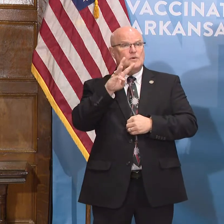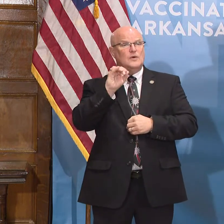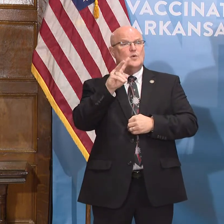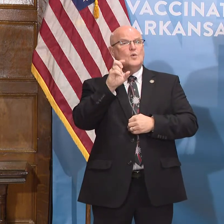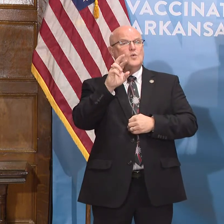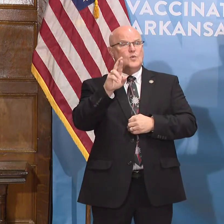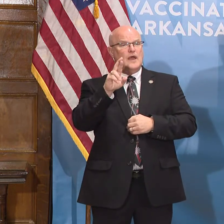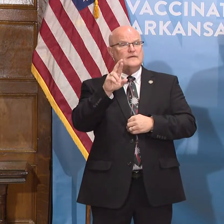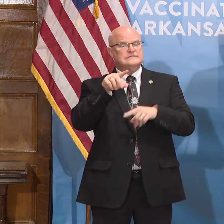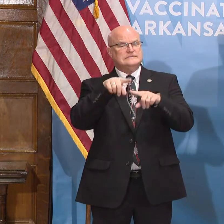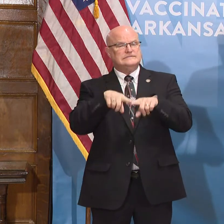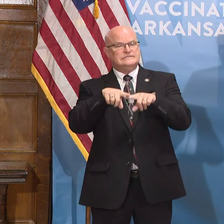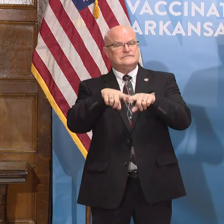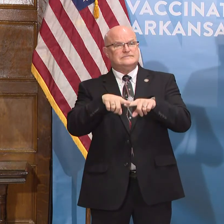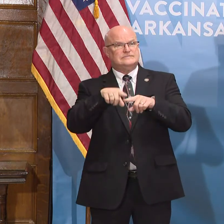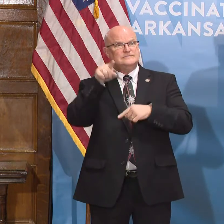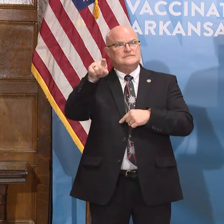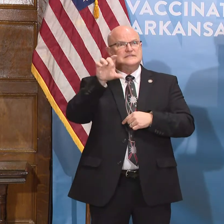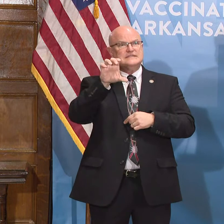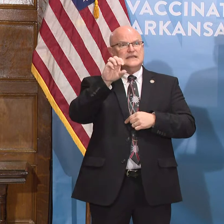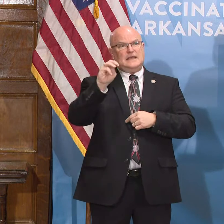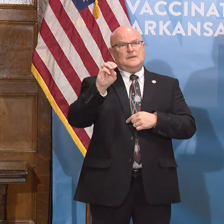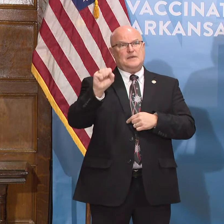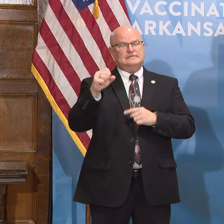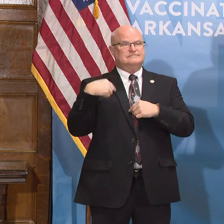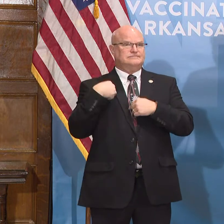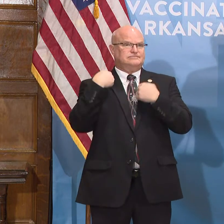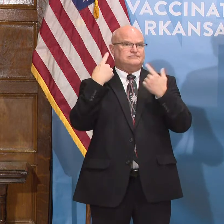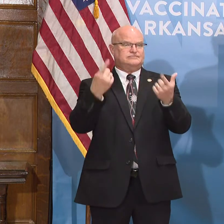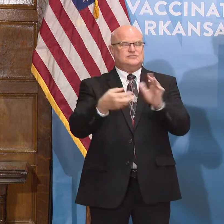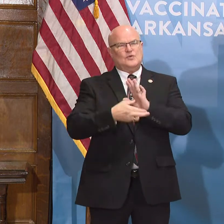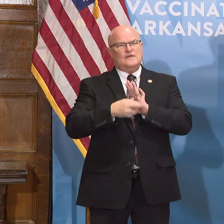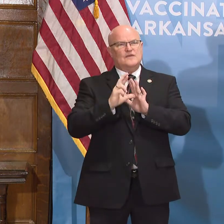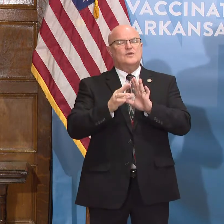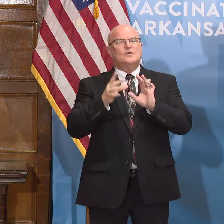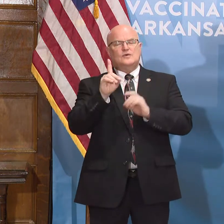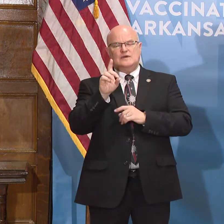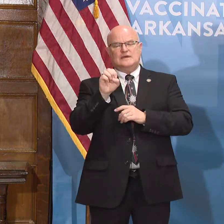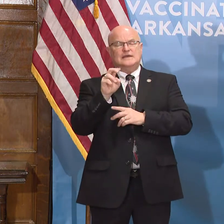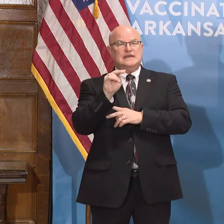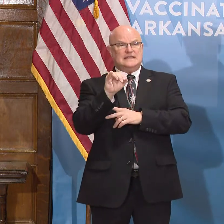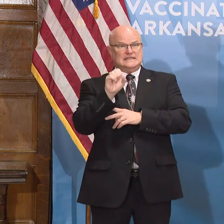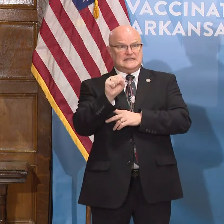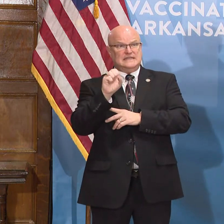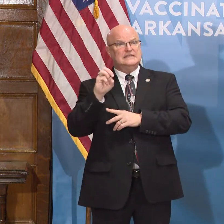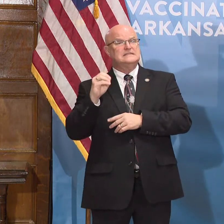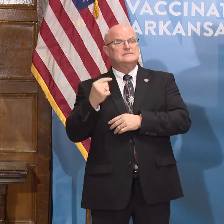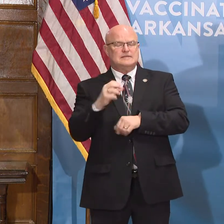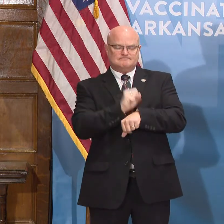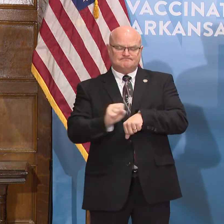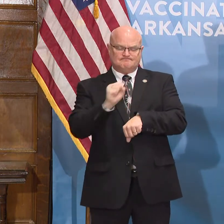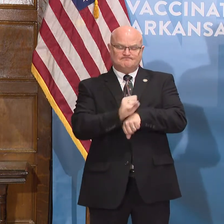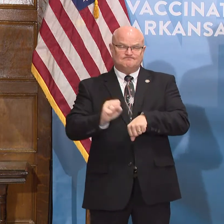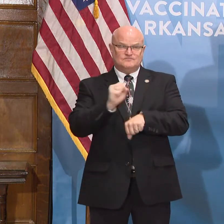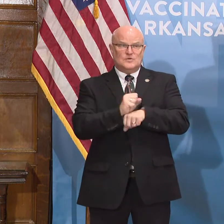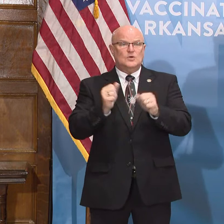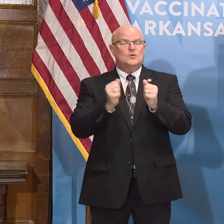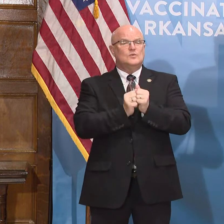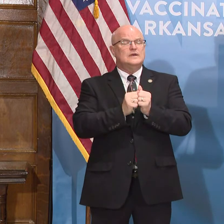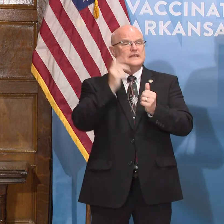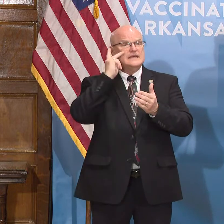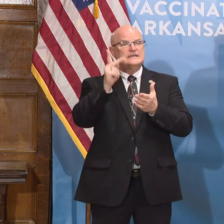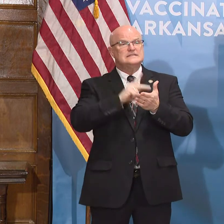at CMS for some time under review. Dennis Smith is here, who's been working very diligently along with